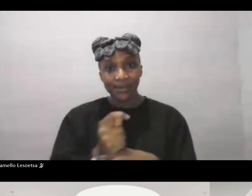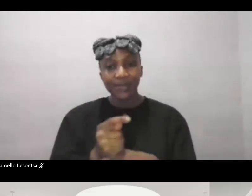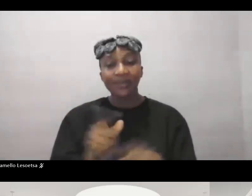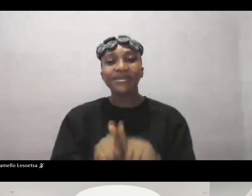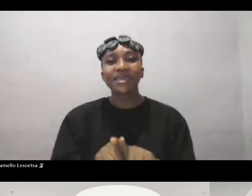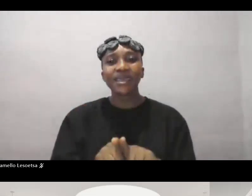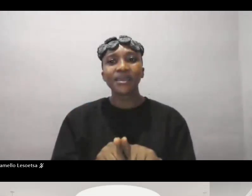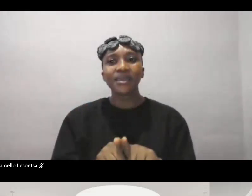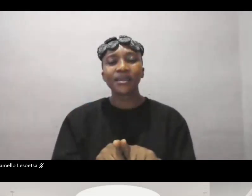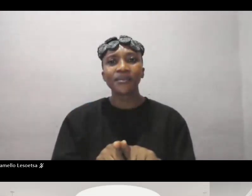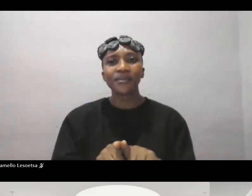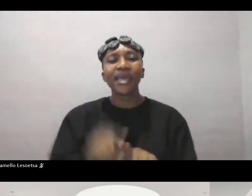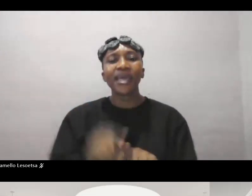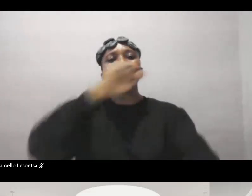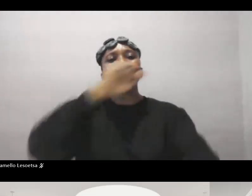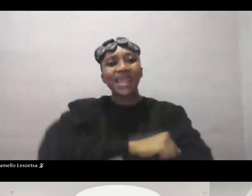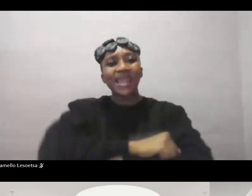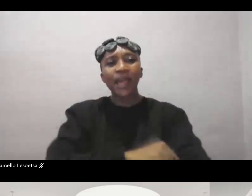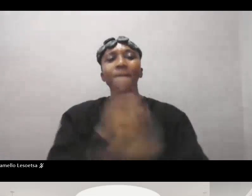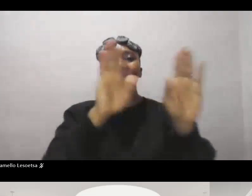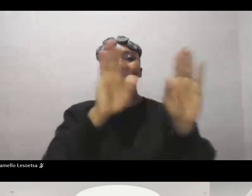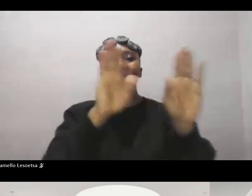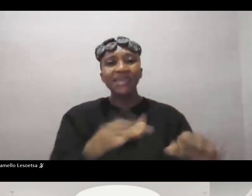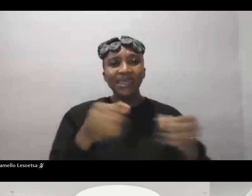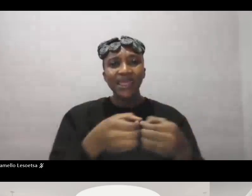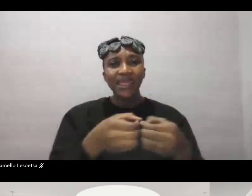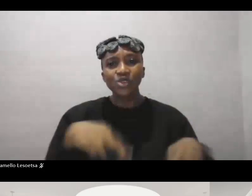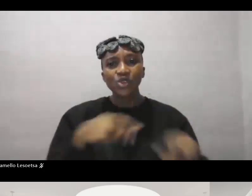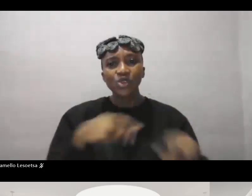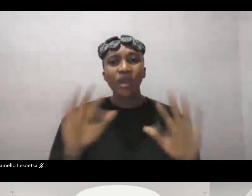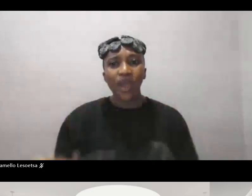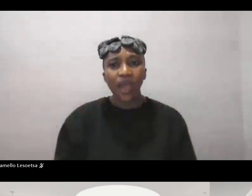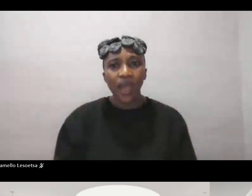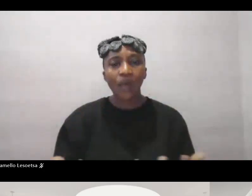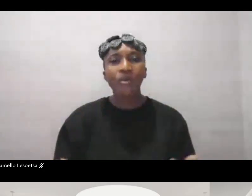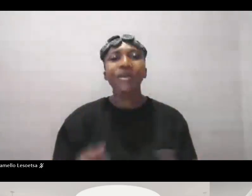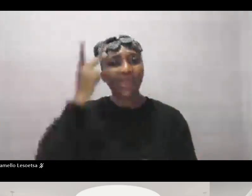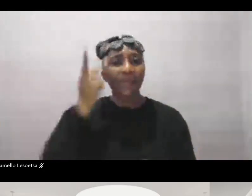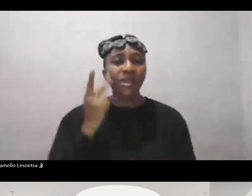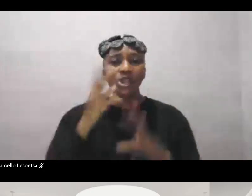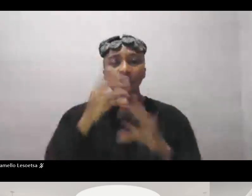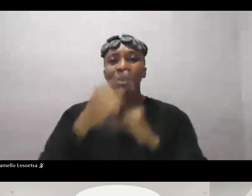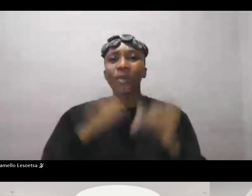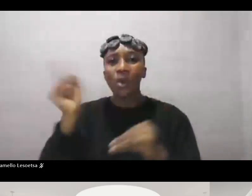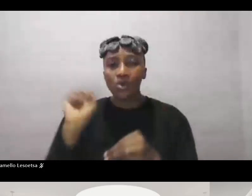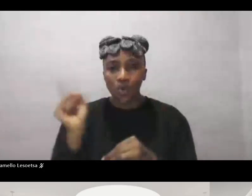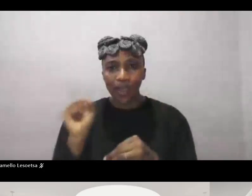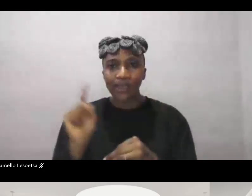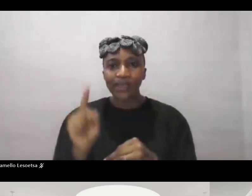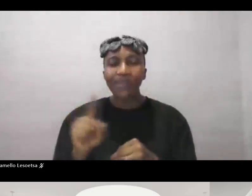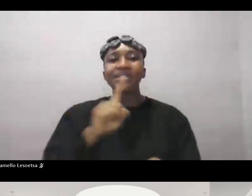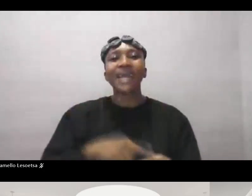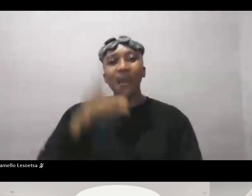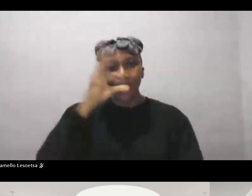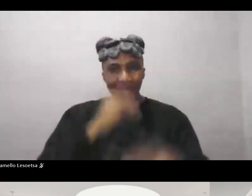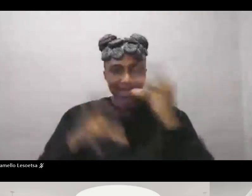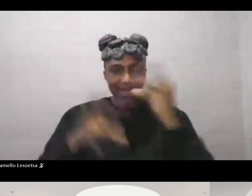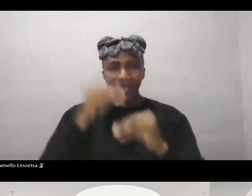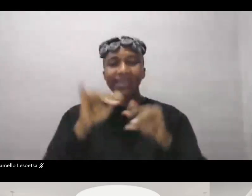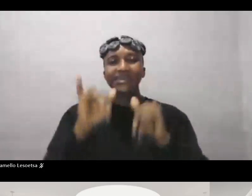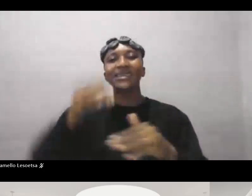class? We really talk about when he was learning, he was often placed in front of the class. Why? Okay. The position